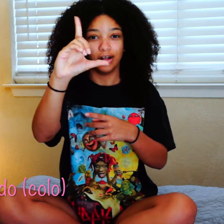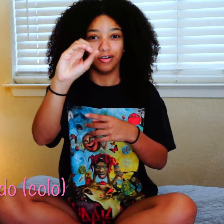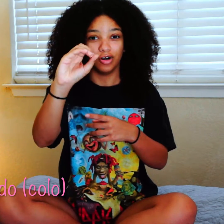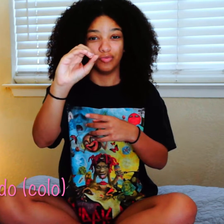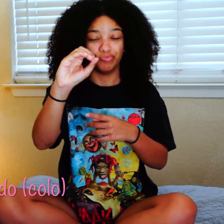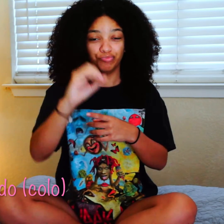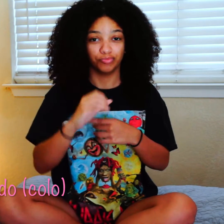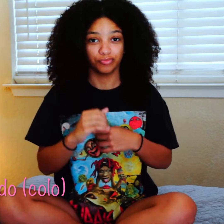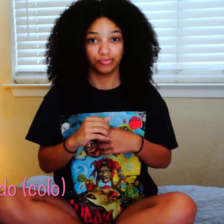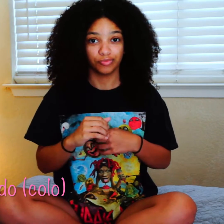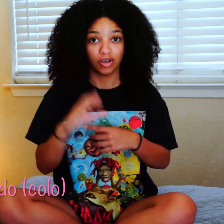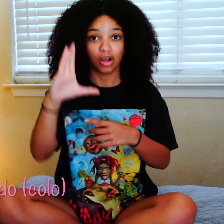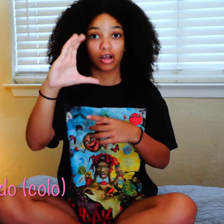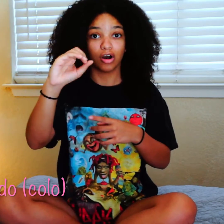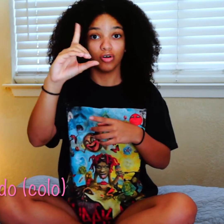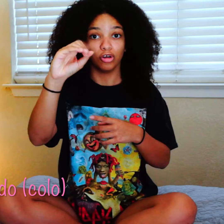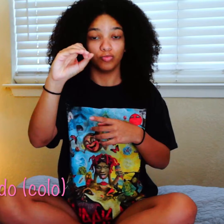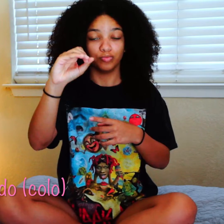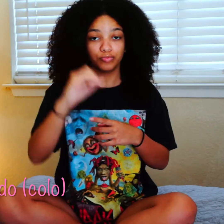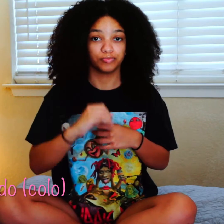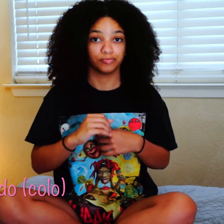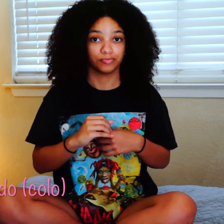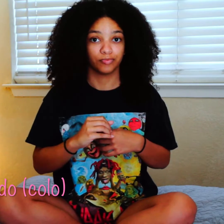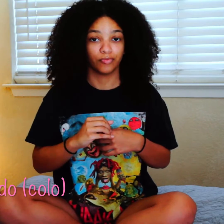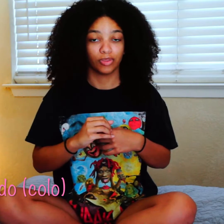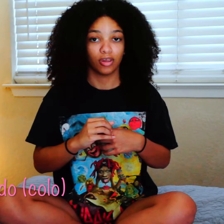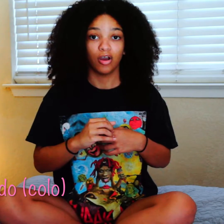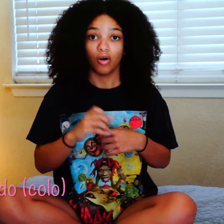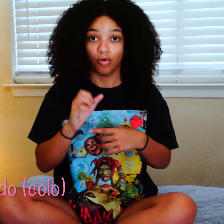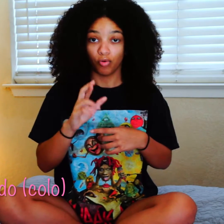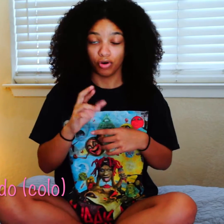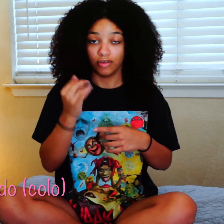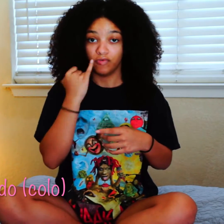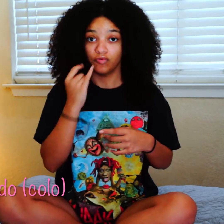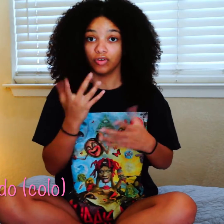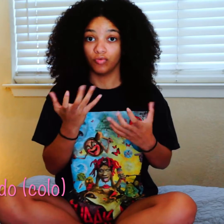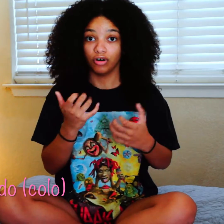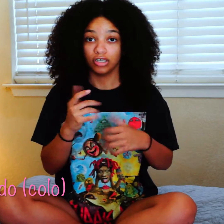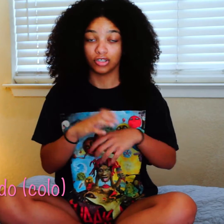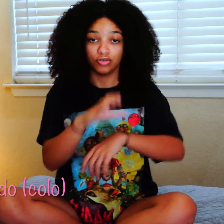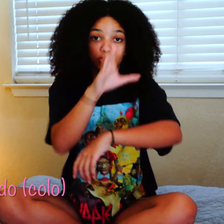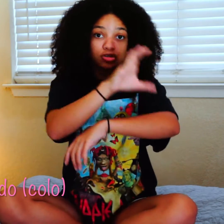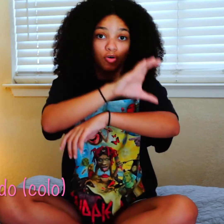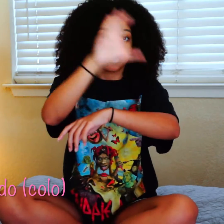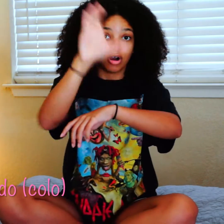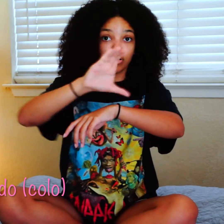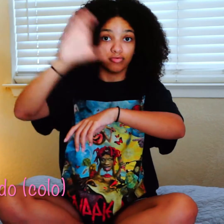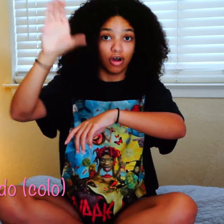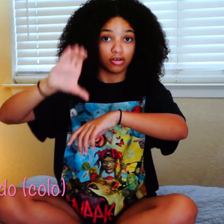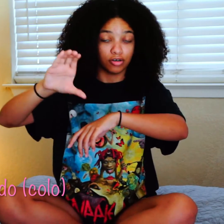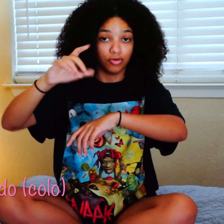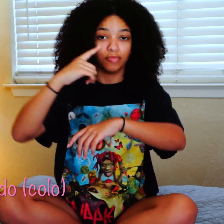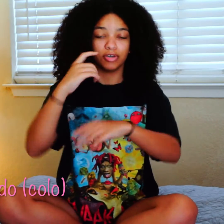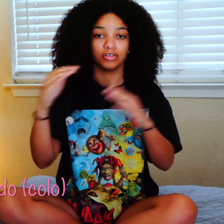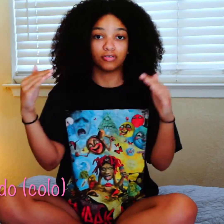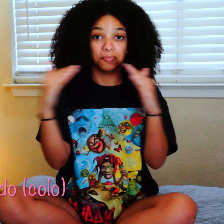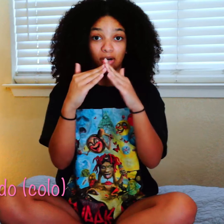C-O-L-O. Colo. Or if you really wanted to, you can go Colorado because of the